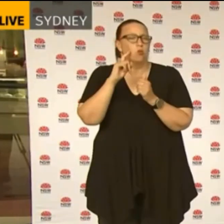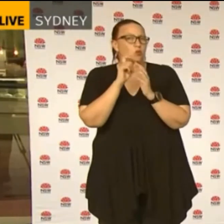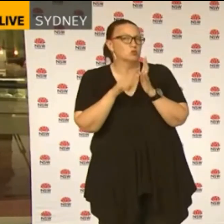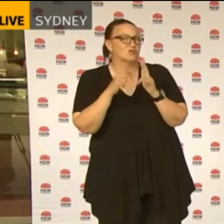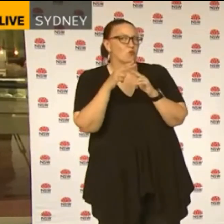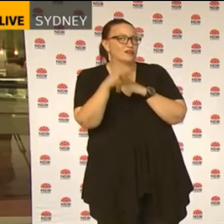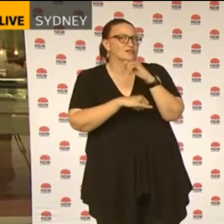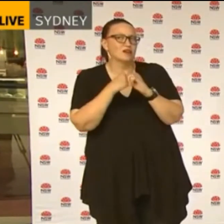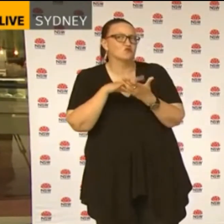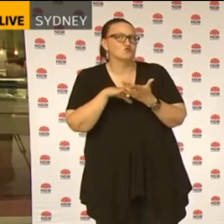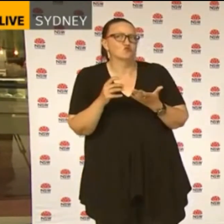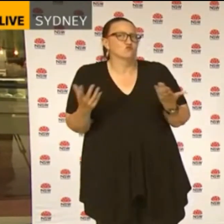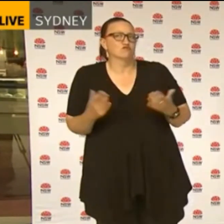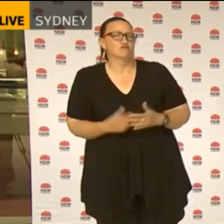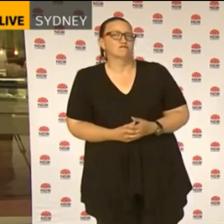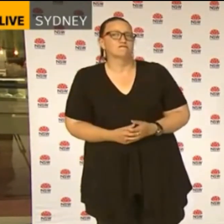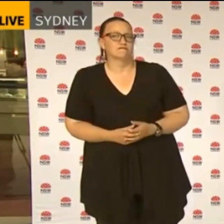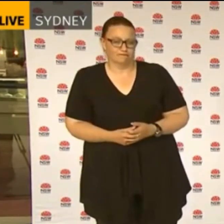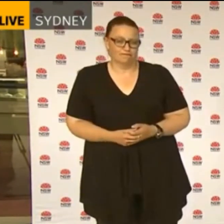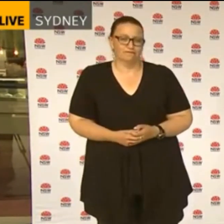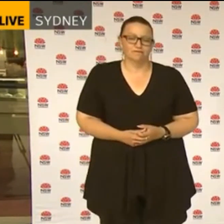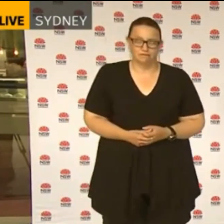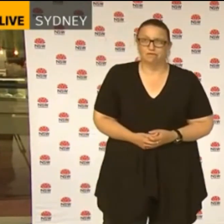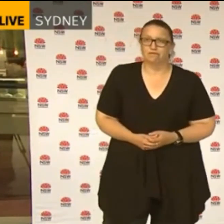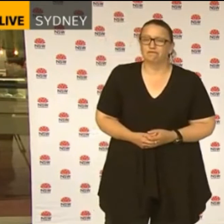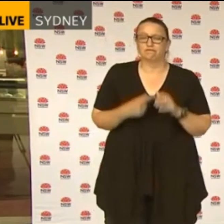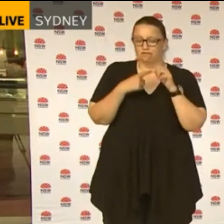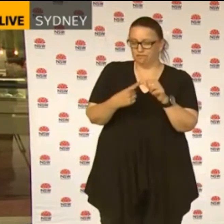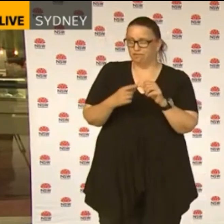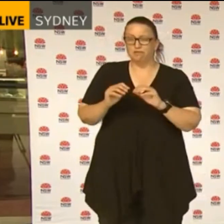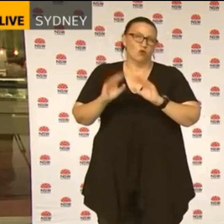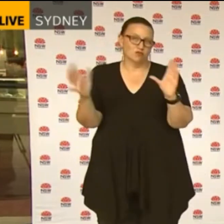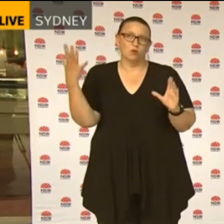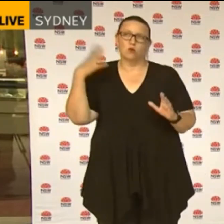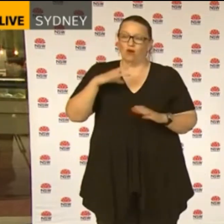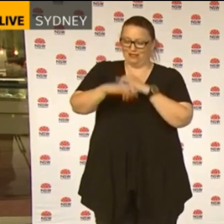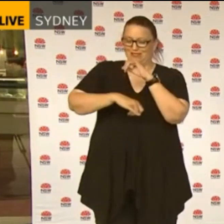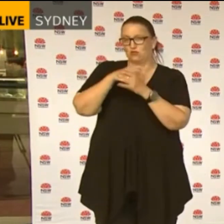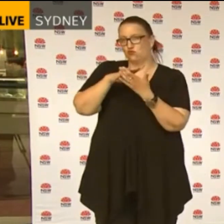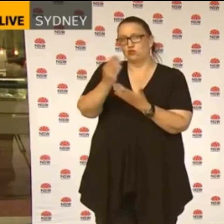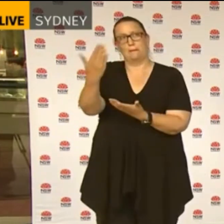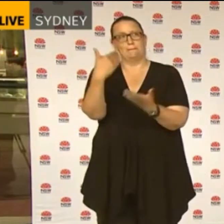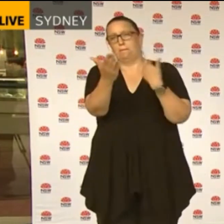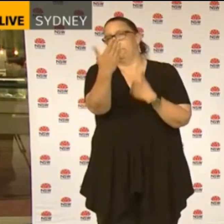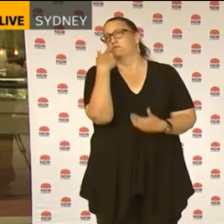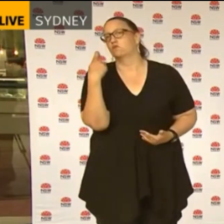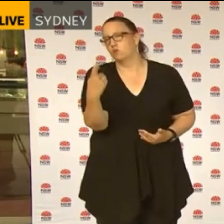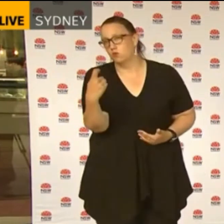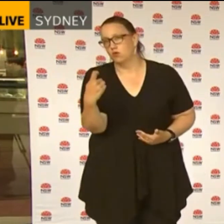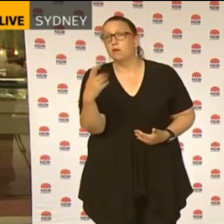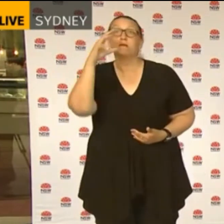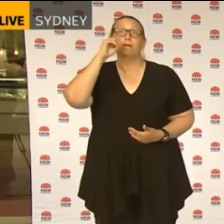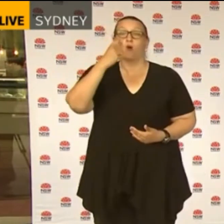that happen at some stage, but the pause for a month in the number of Australians we're welcoming back to New South Wales is a good opportunity for us to think about all